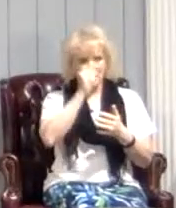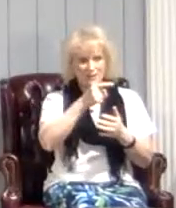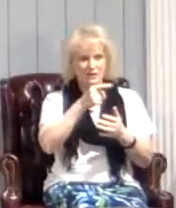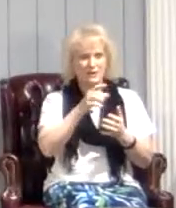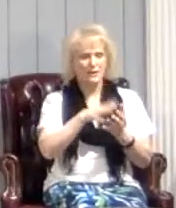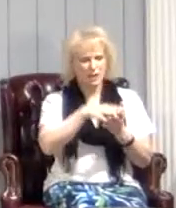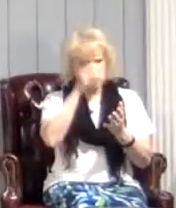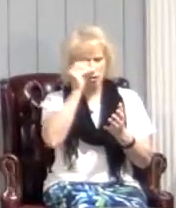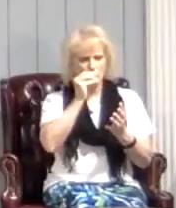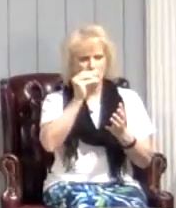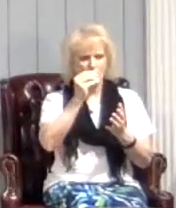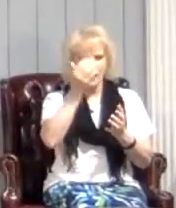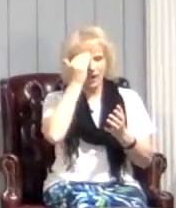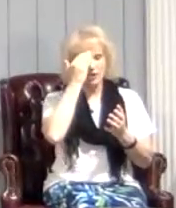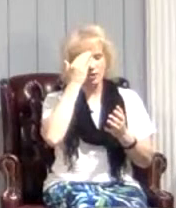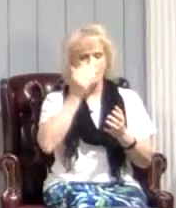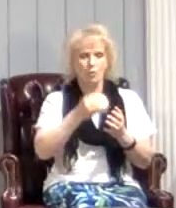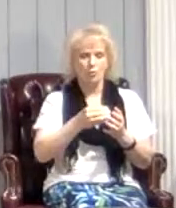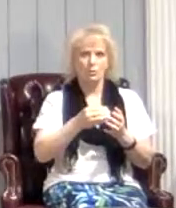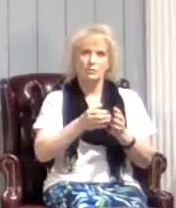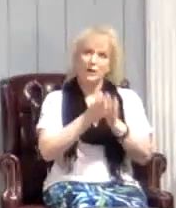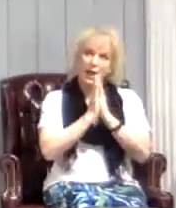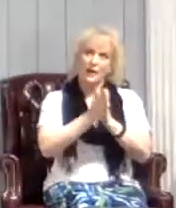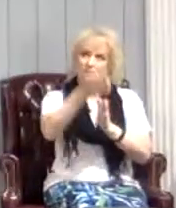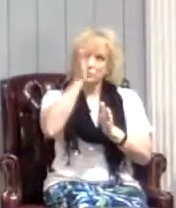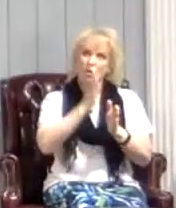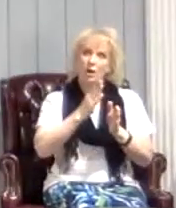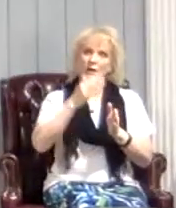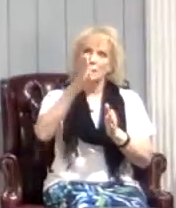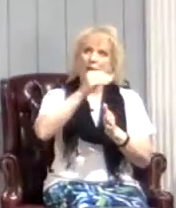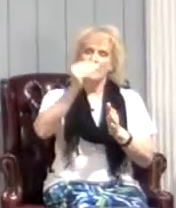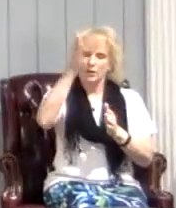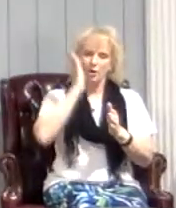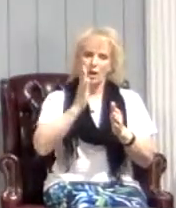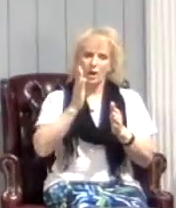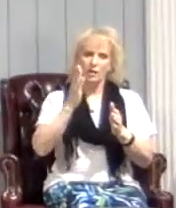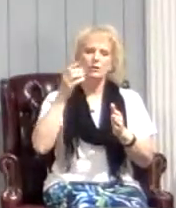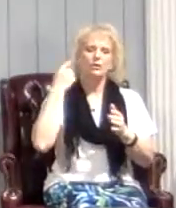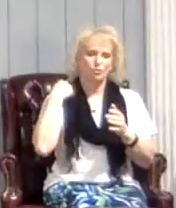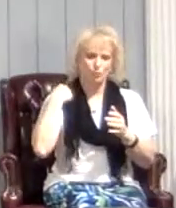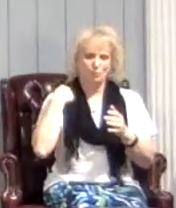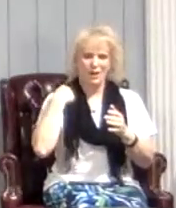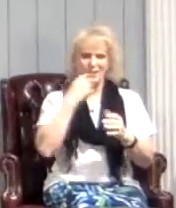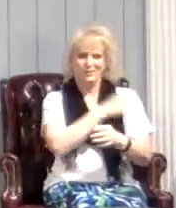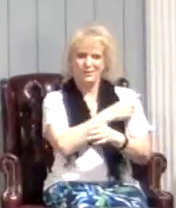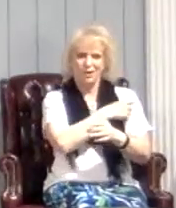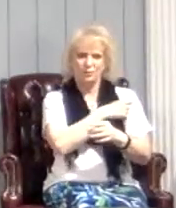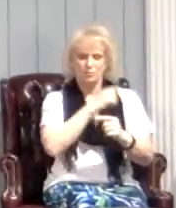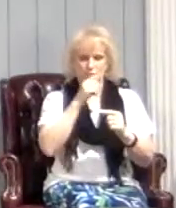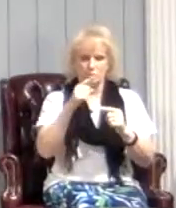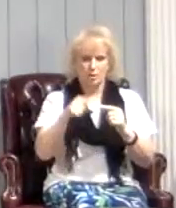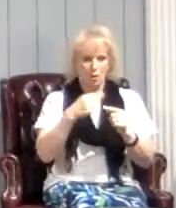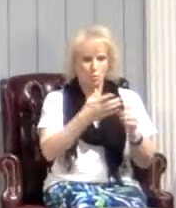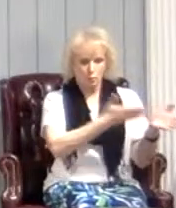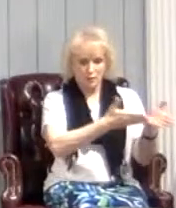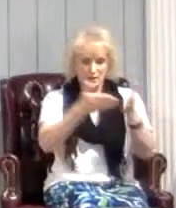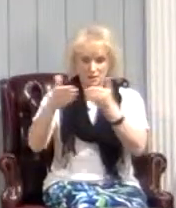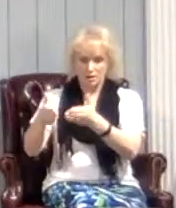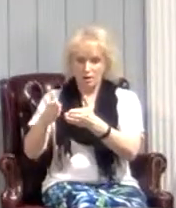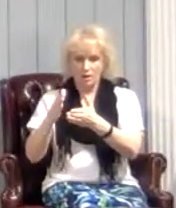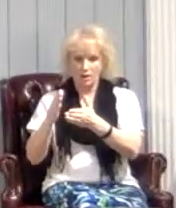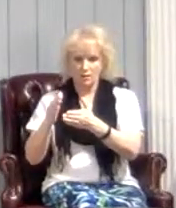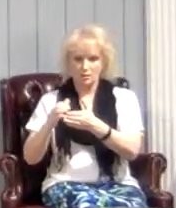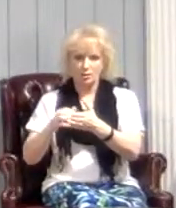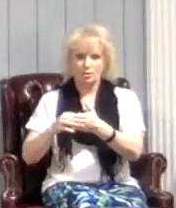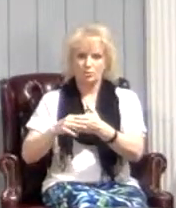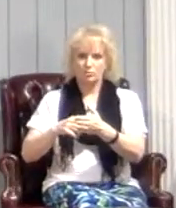wanted to know that he could ask God, and God was capable to remind the doctor so that when he got to the foreign field,